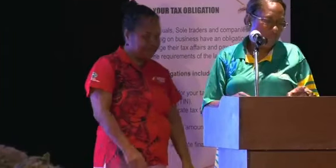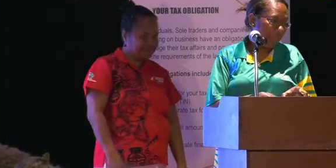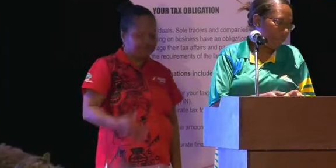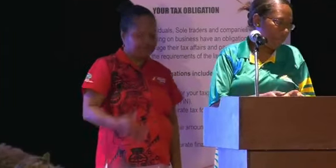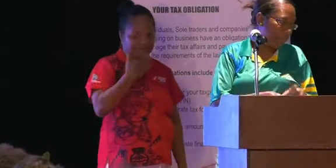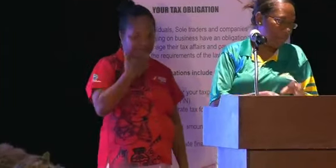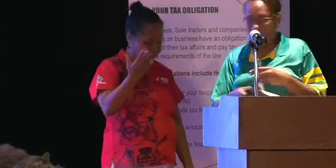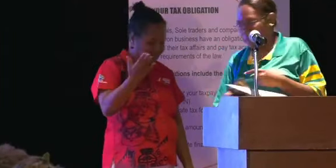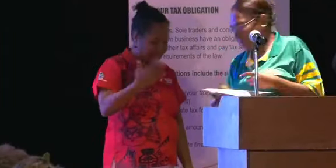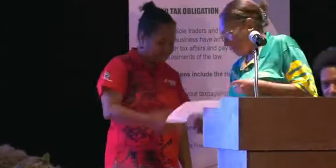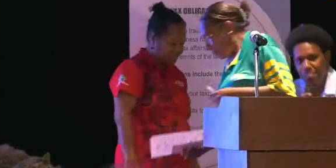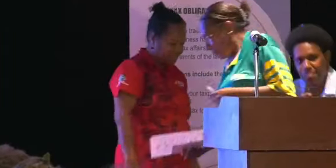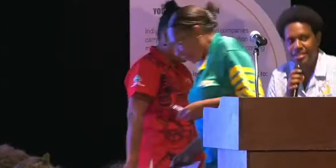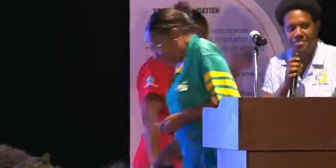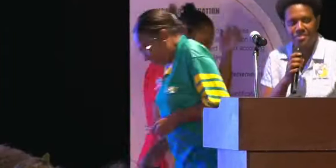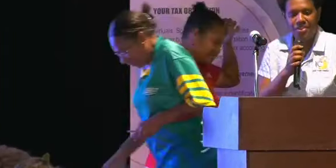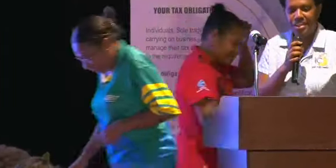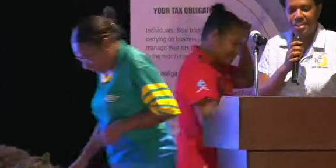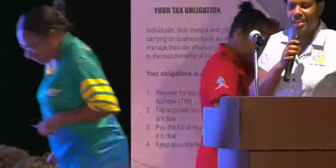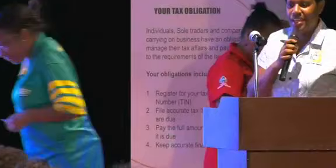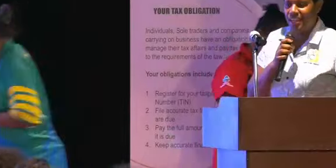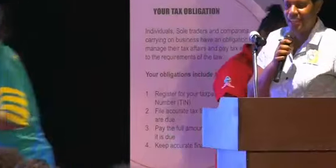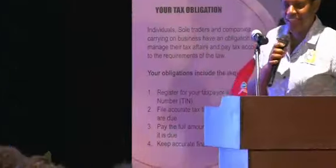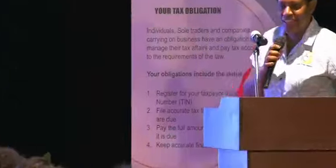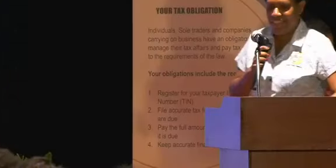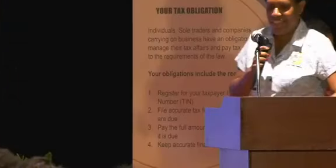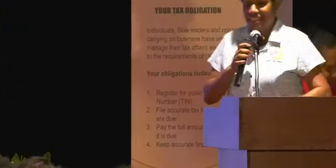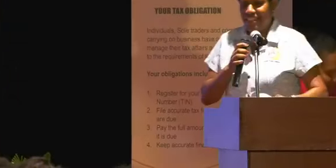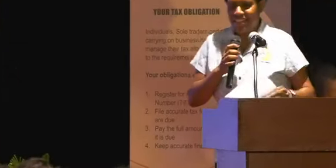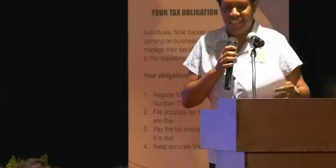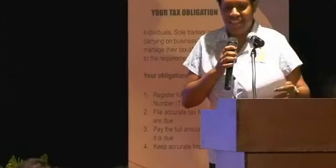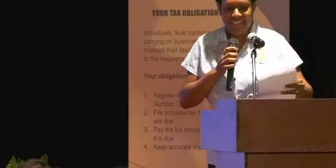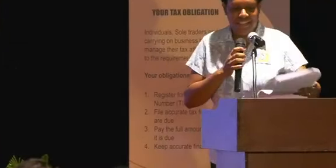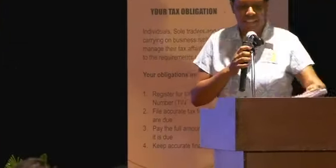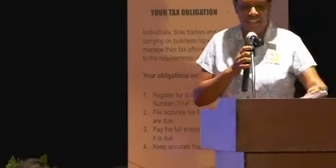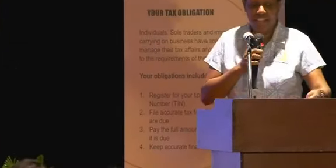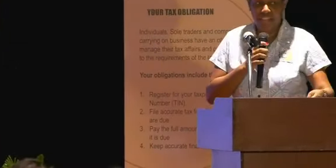Thank you. Thank you, Miss Veronica.